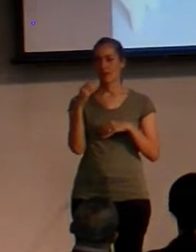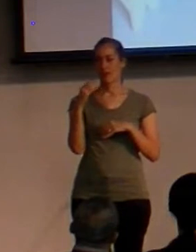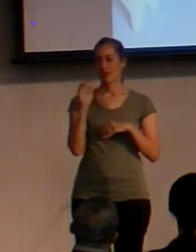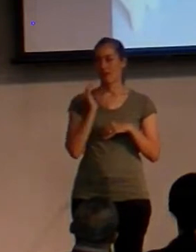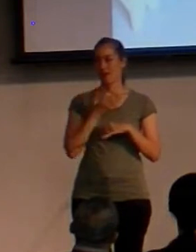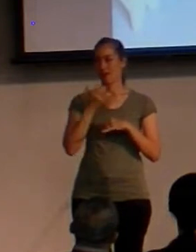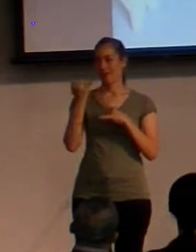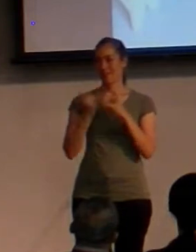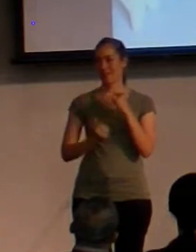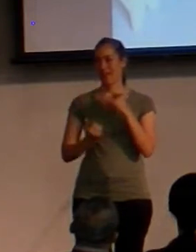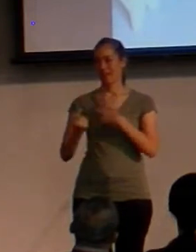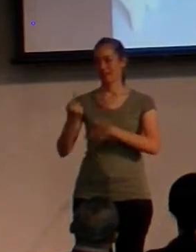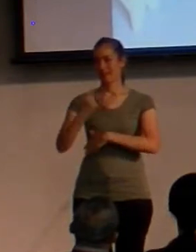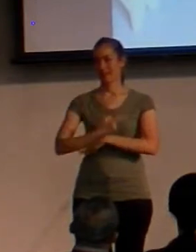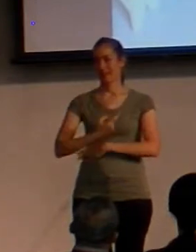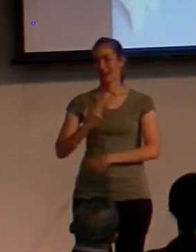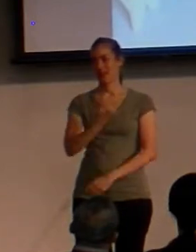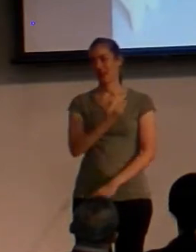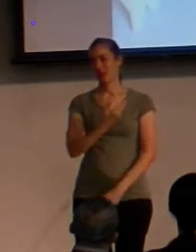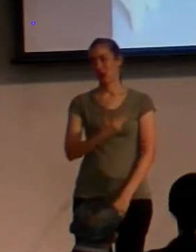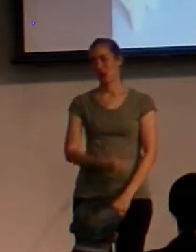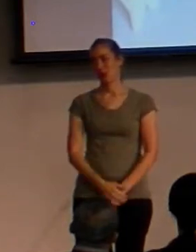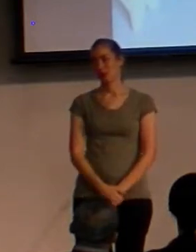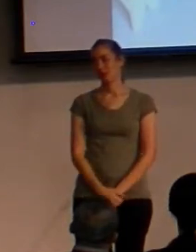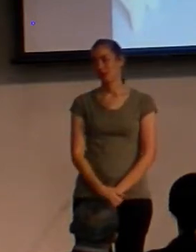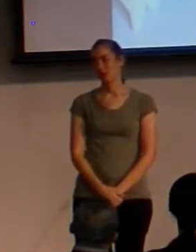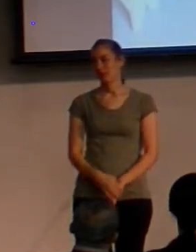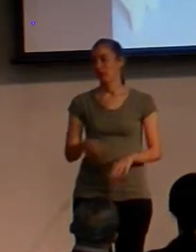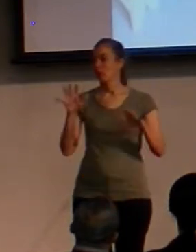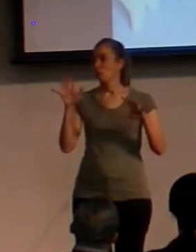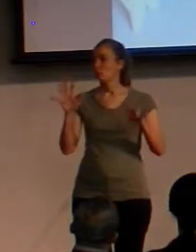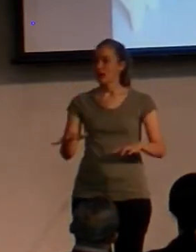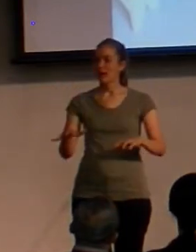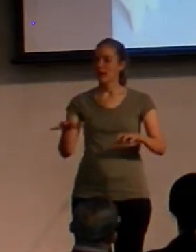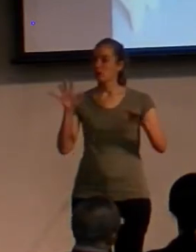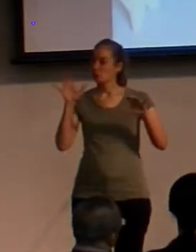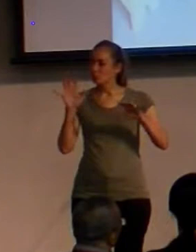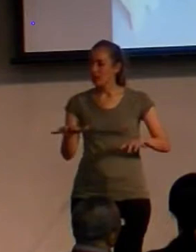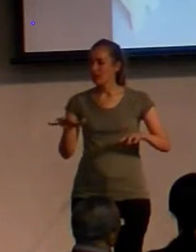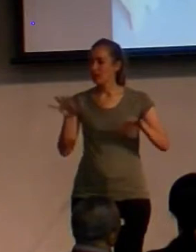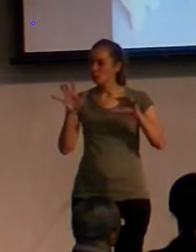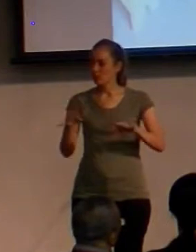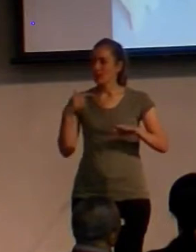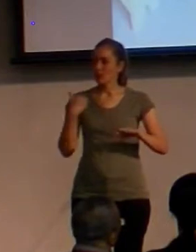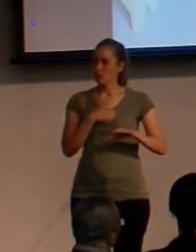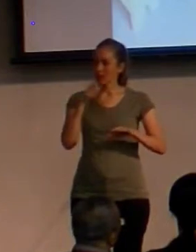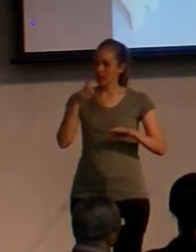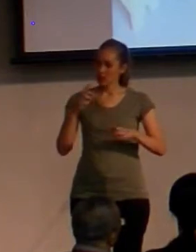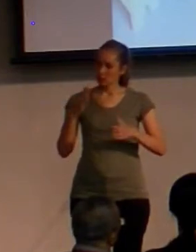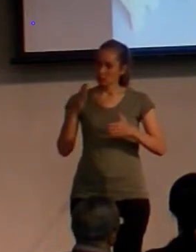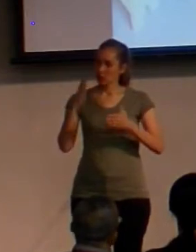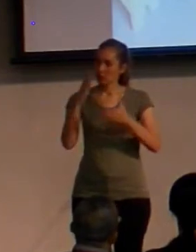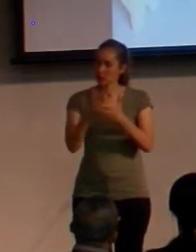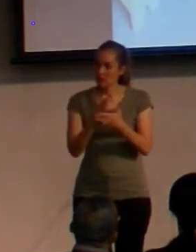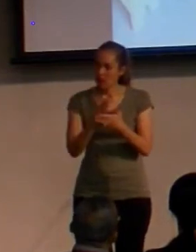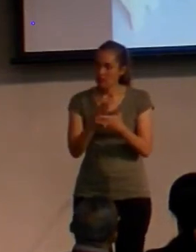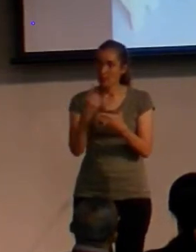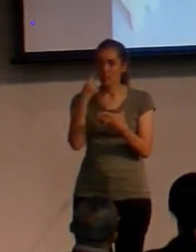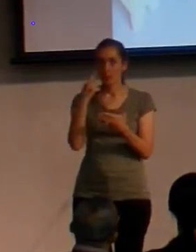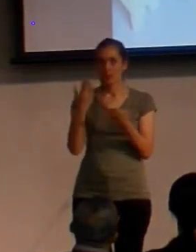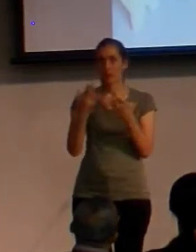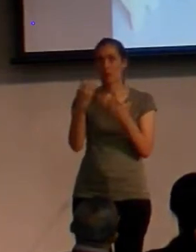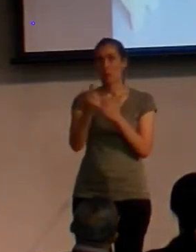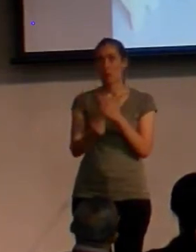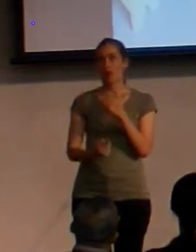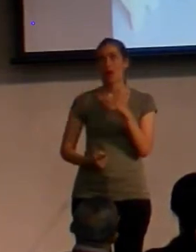there, and it rained so hard we had to stop completely for probably an